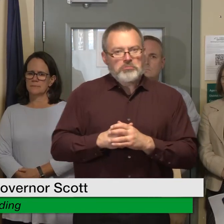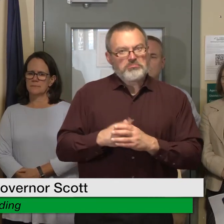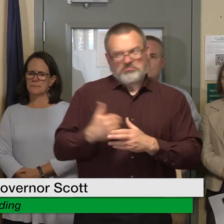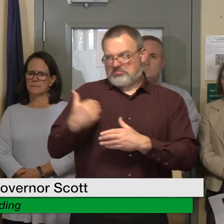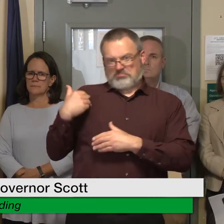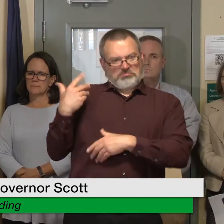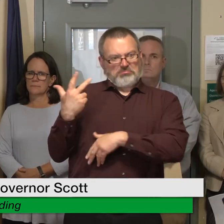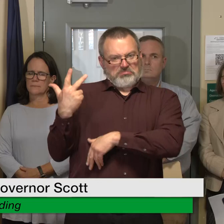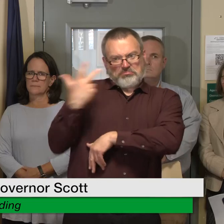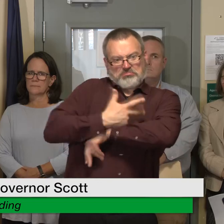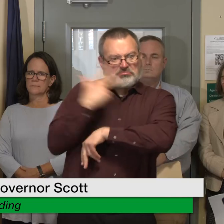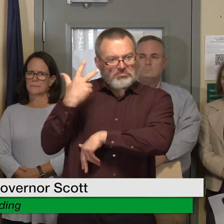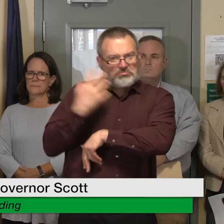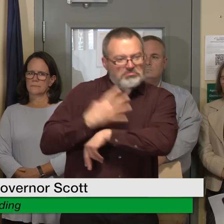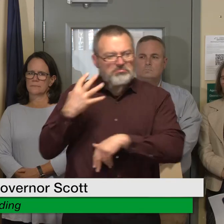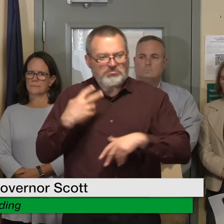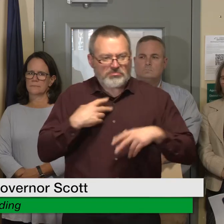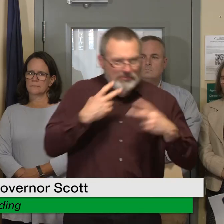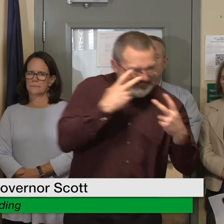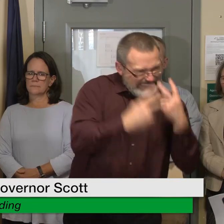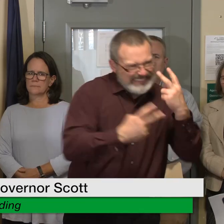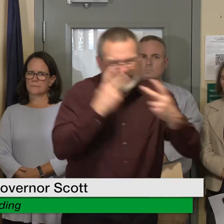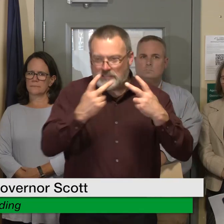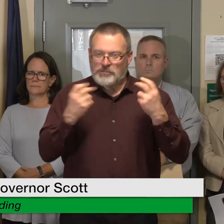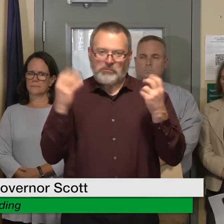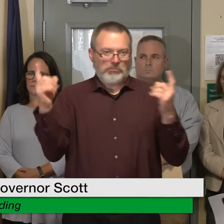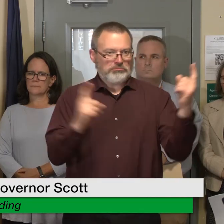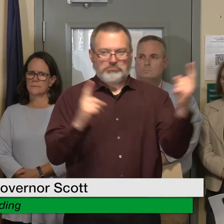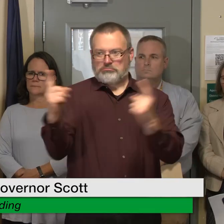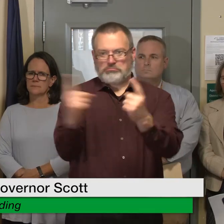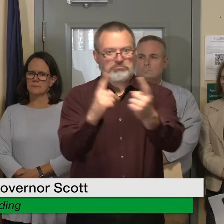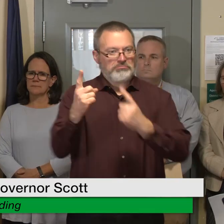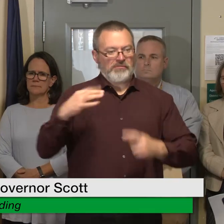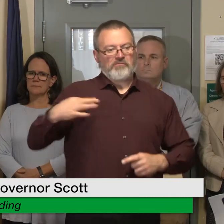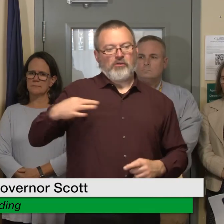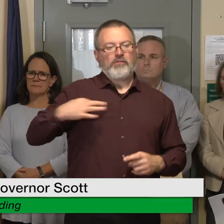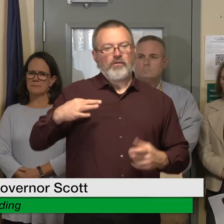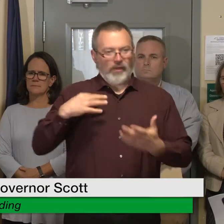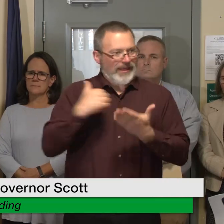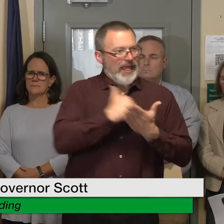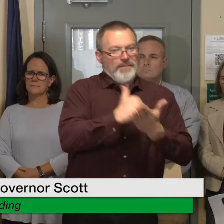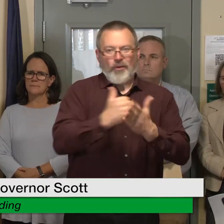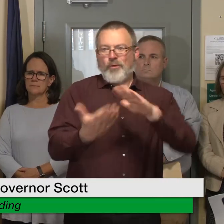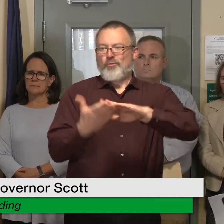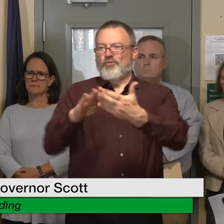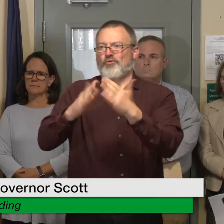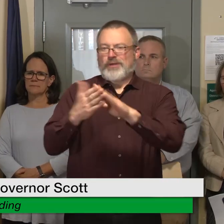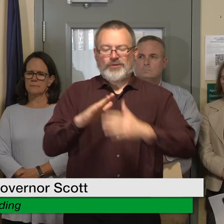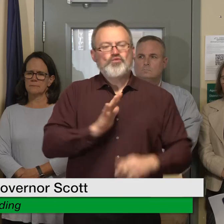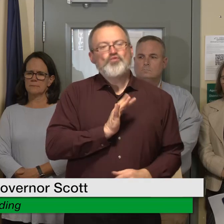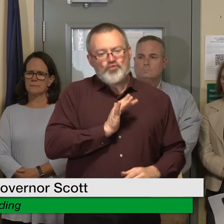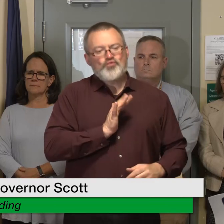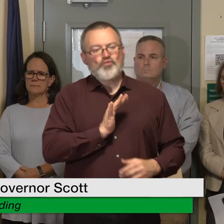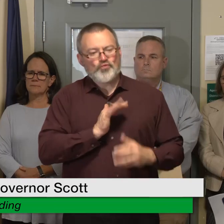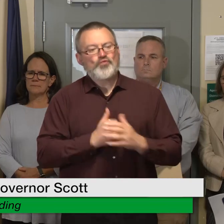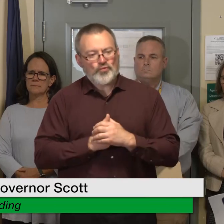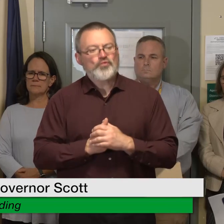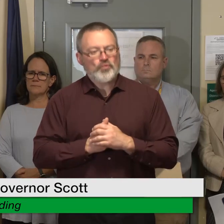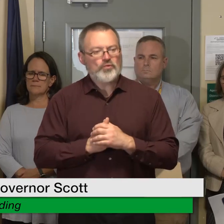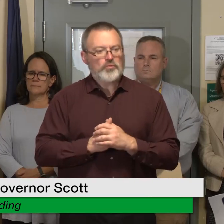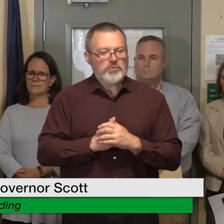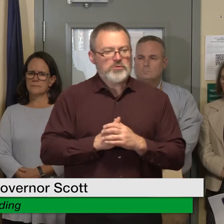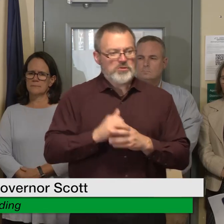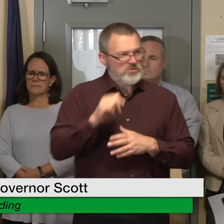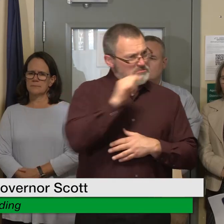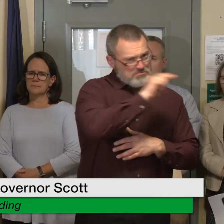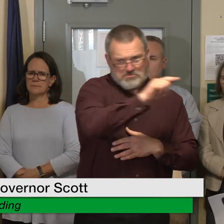and organizing volunteer efforts to help their community. We all have a role to play, so check on